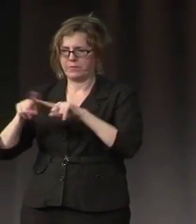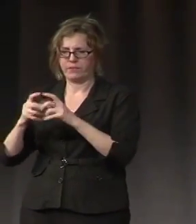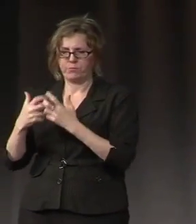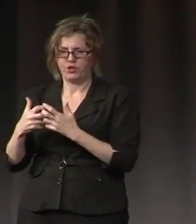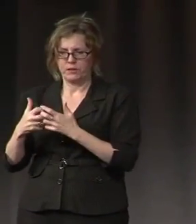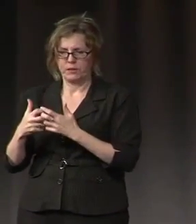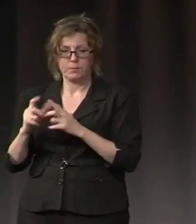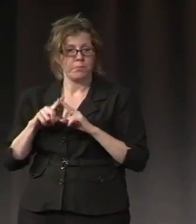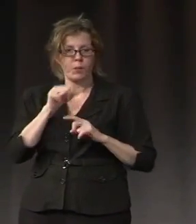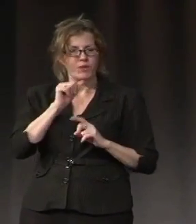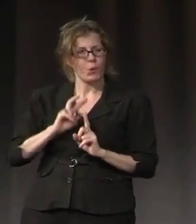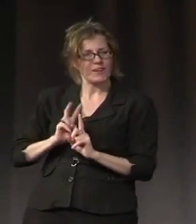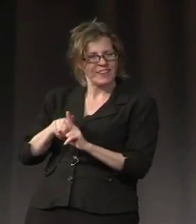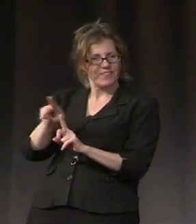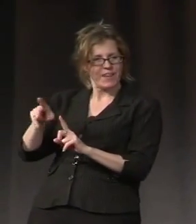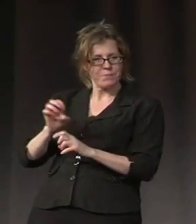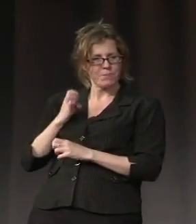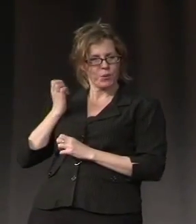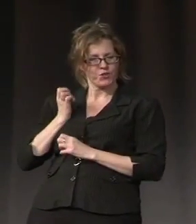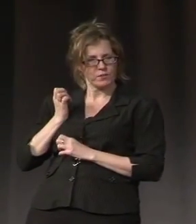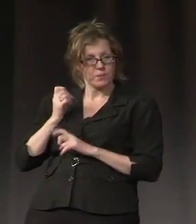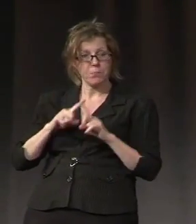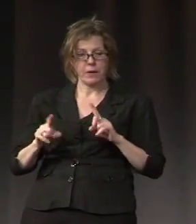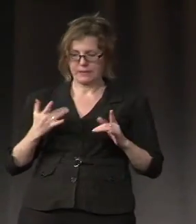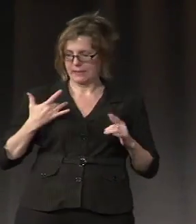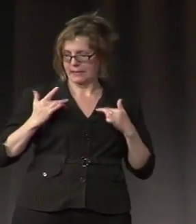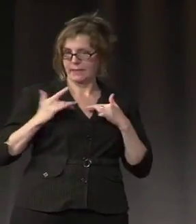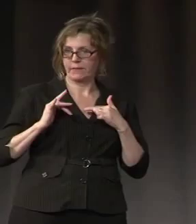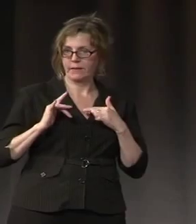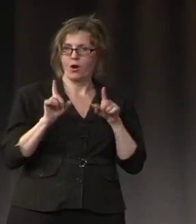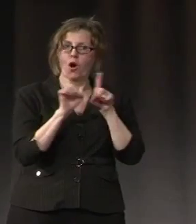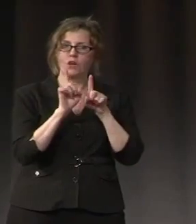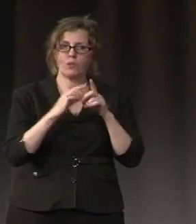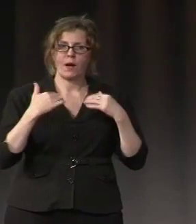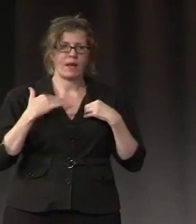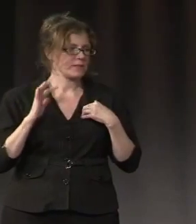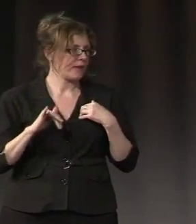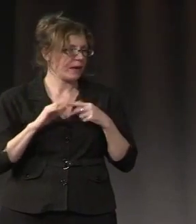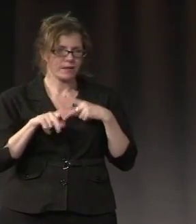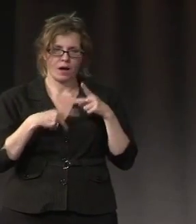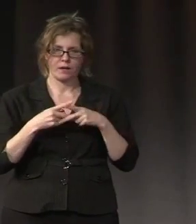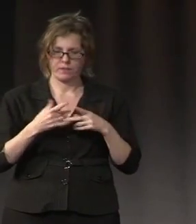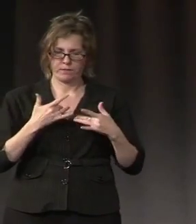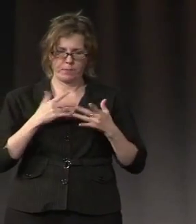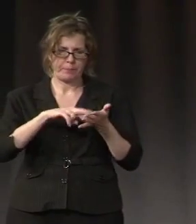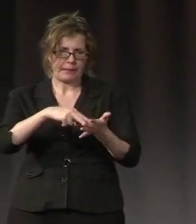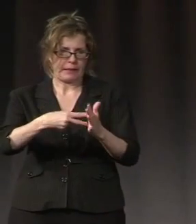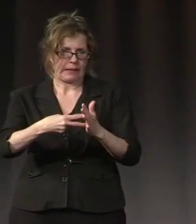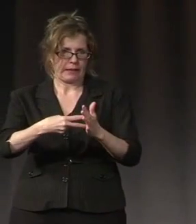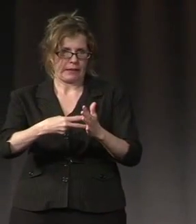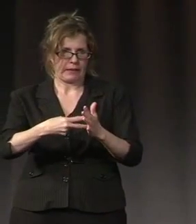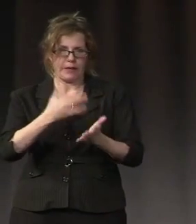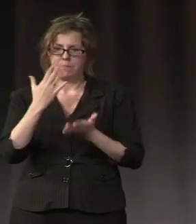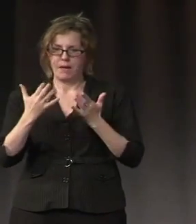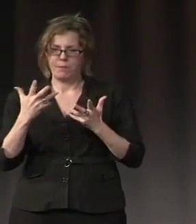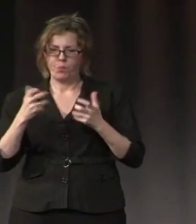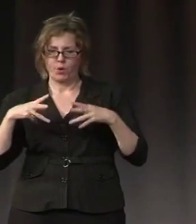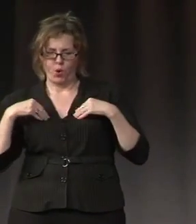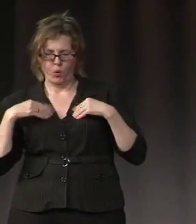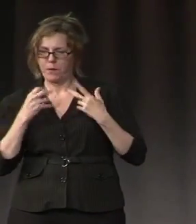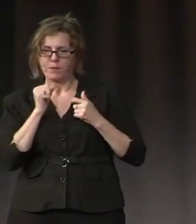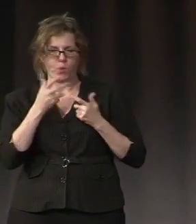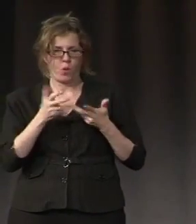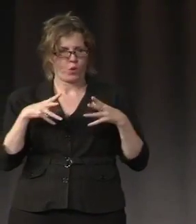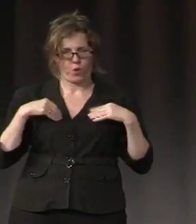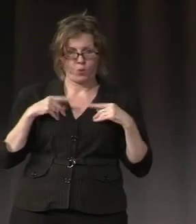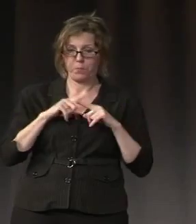attribute emotion to. And yet sensitivity as a word also has this connotation, which you may or may not want to own,